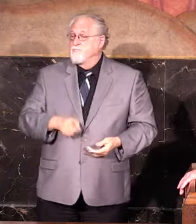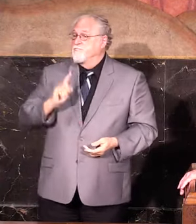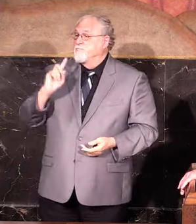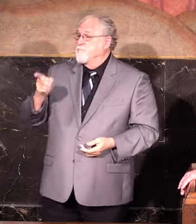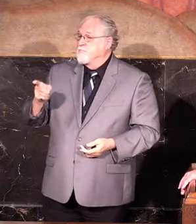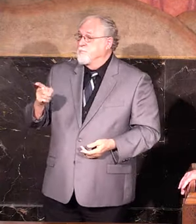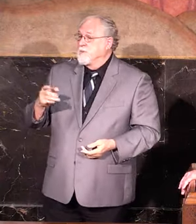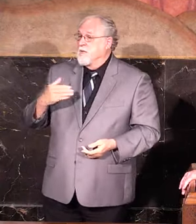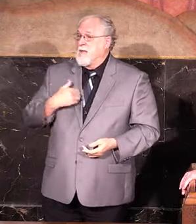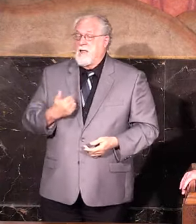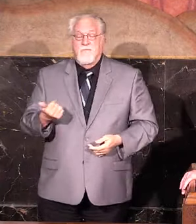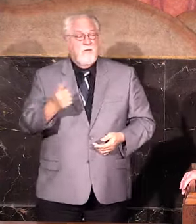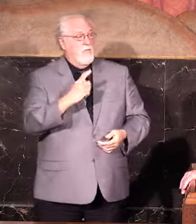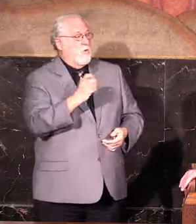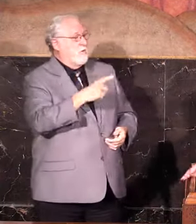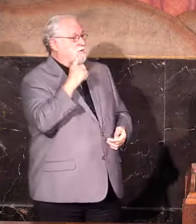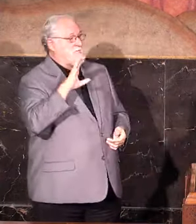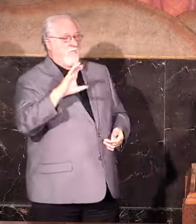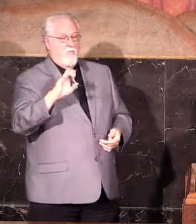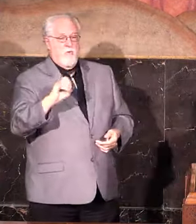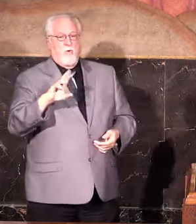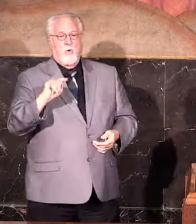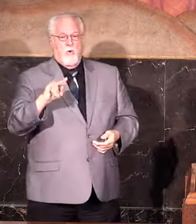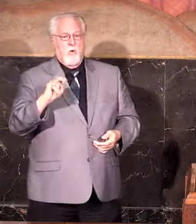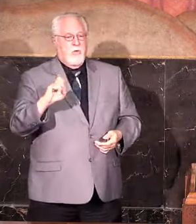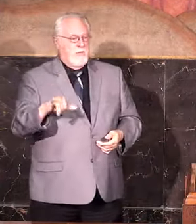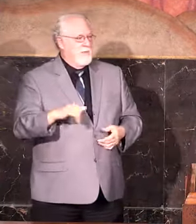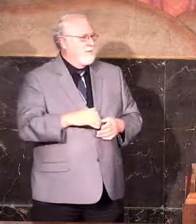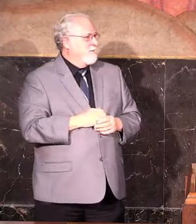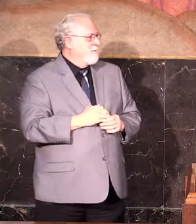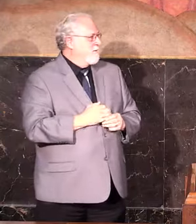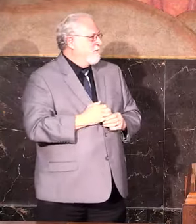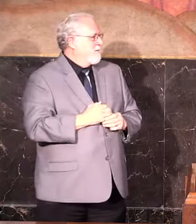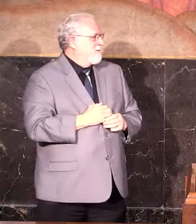have a question for Dr. Good.